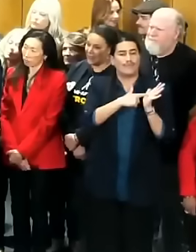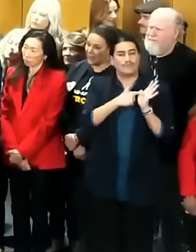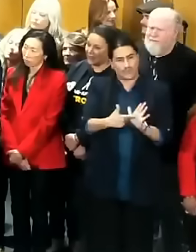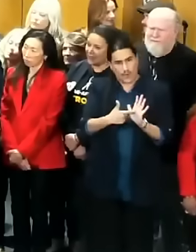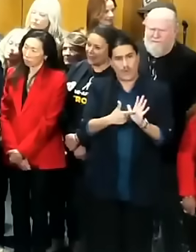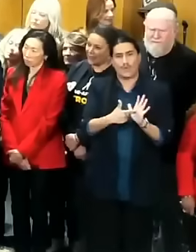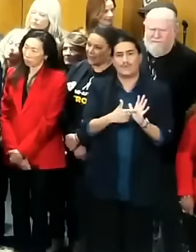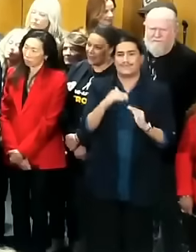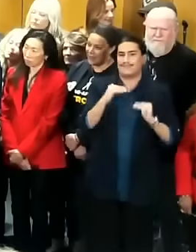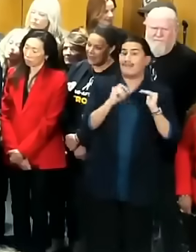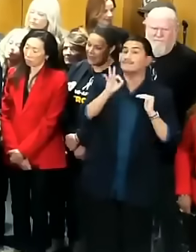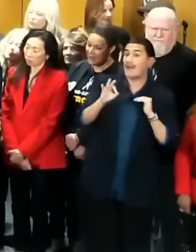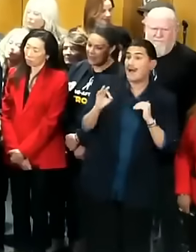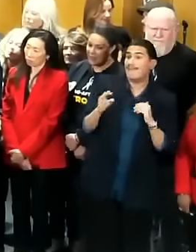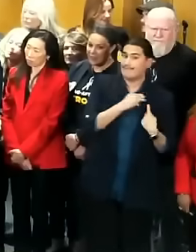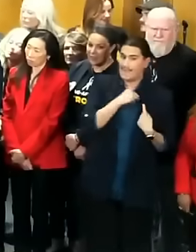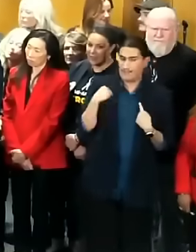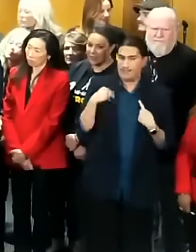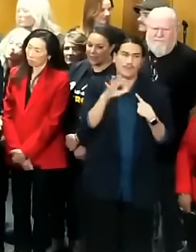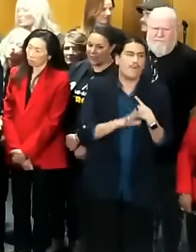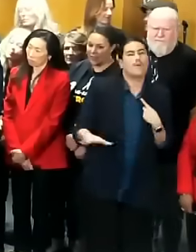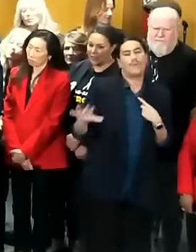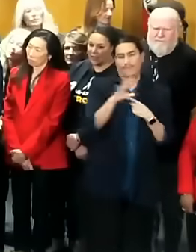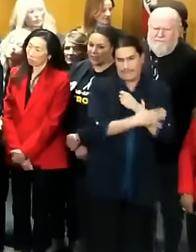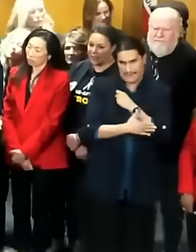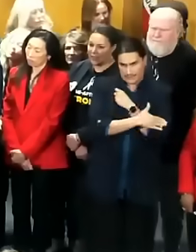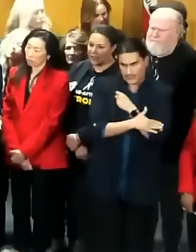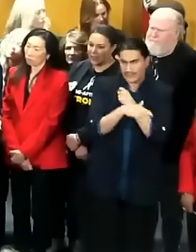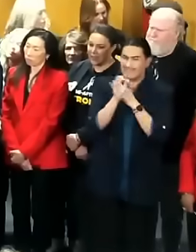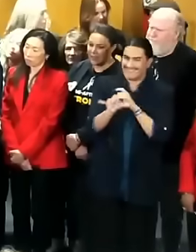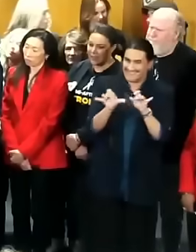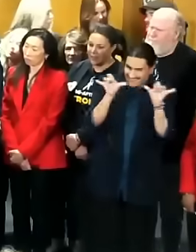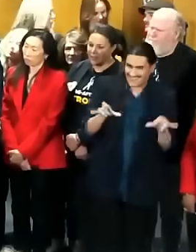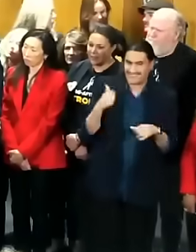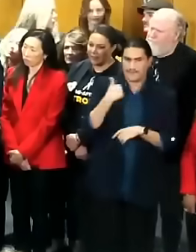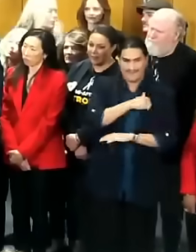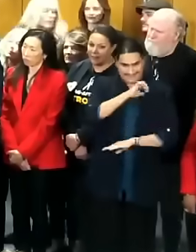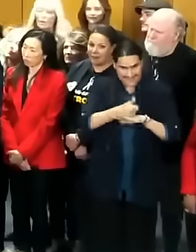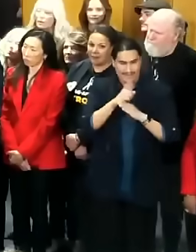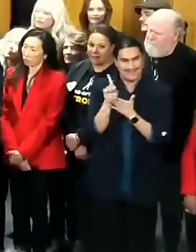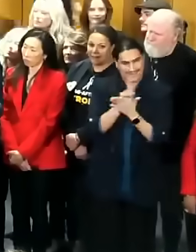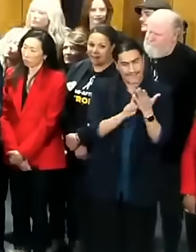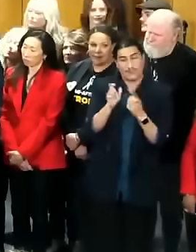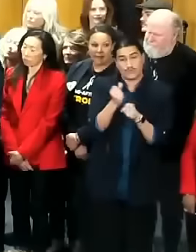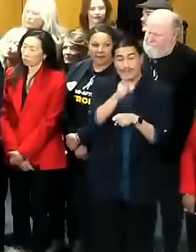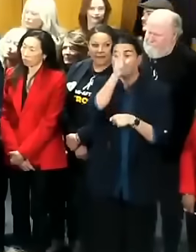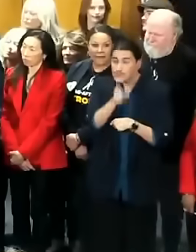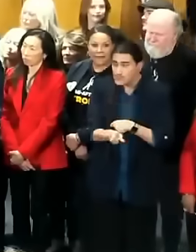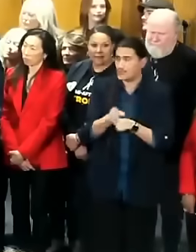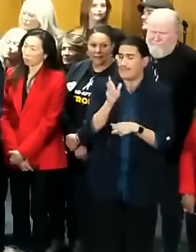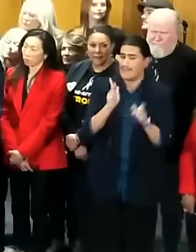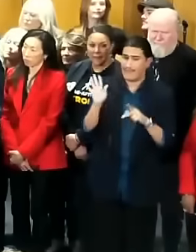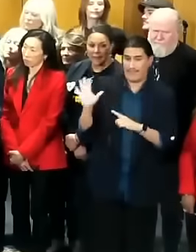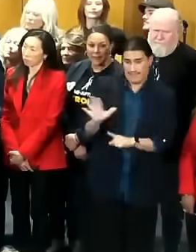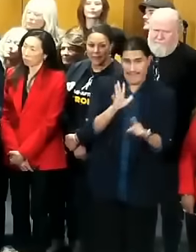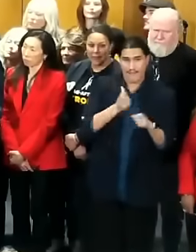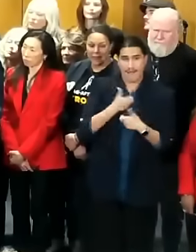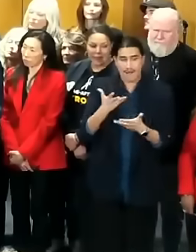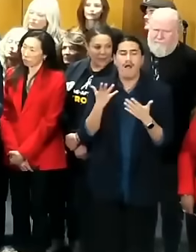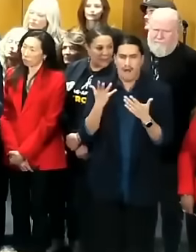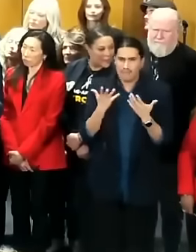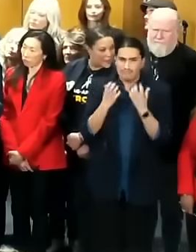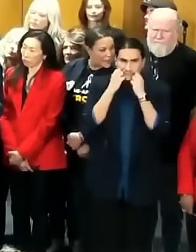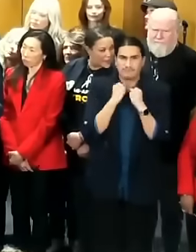the balance of membership around the country. And it's a system that's designed to ensure voices are present in the room,